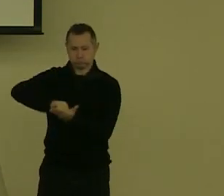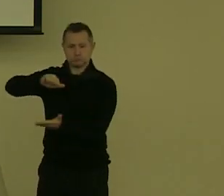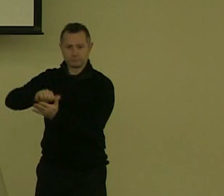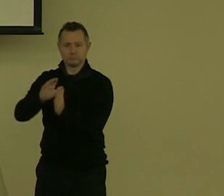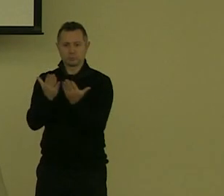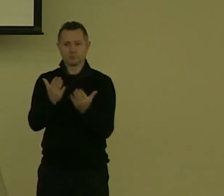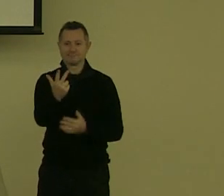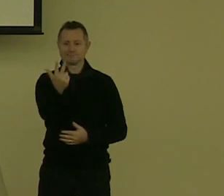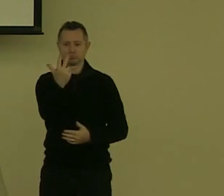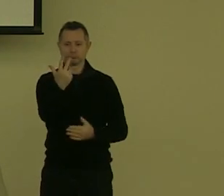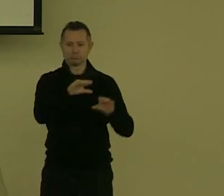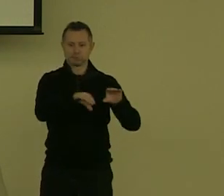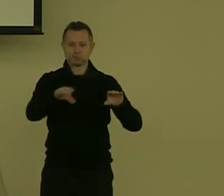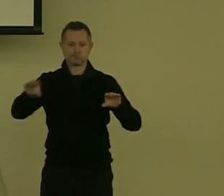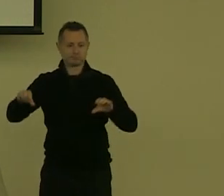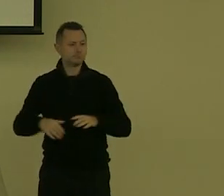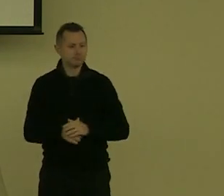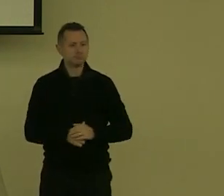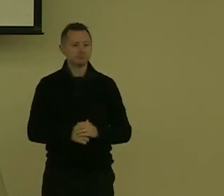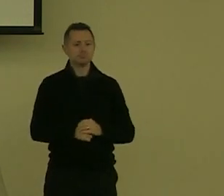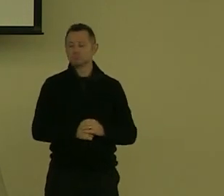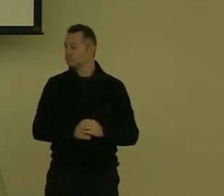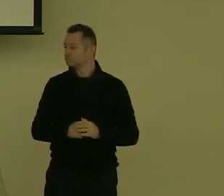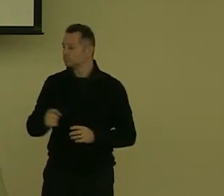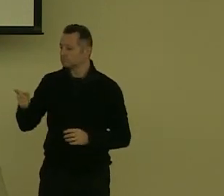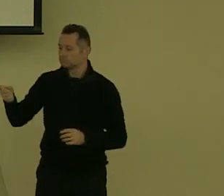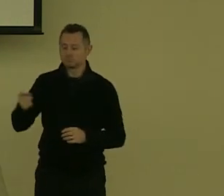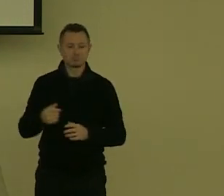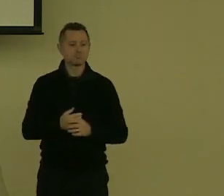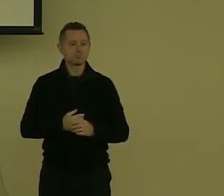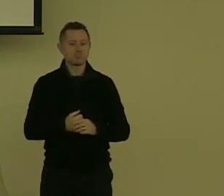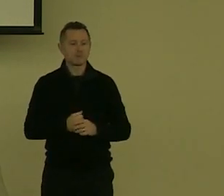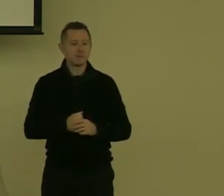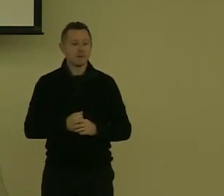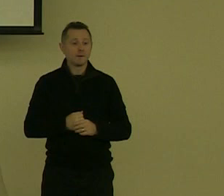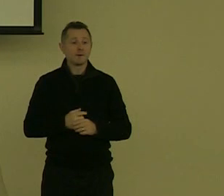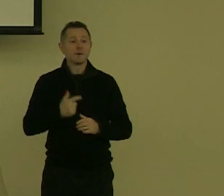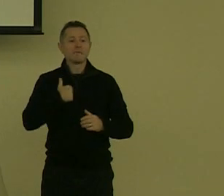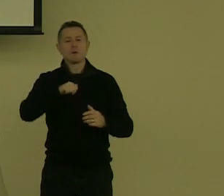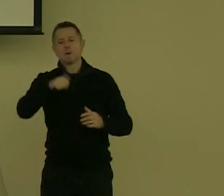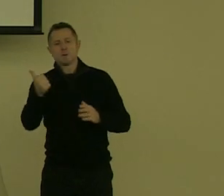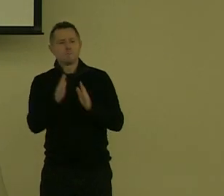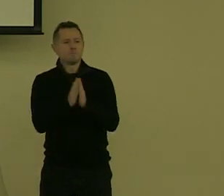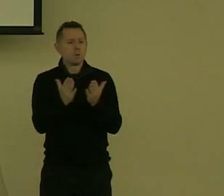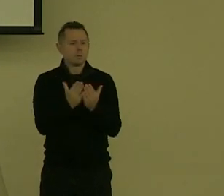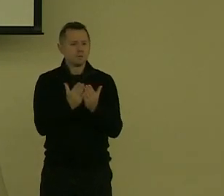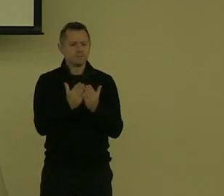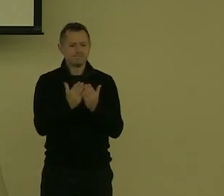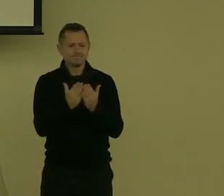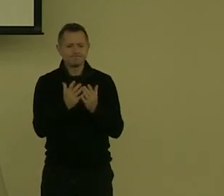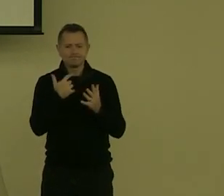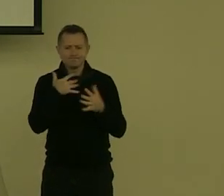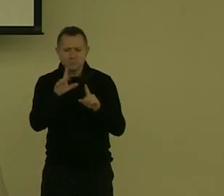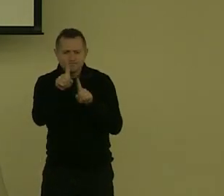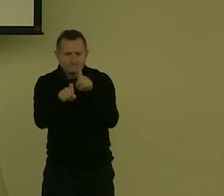prize. It's called Disaster Drawn, and it came out this year. I published a book of interviews with cartoonists called Outside the